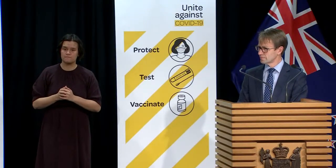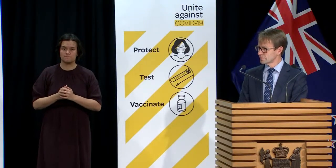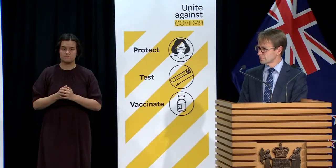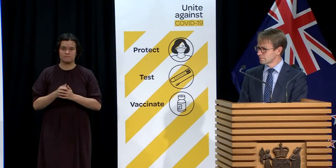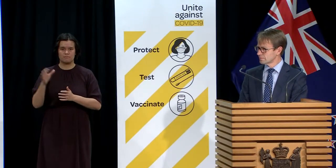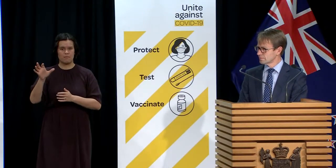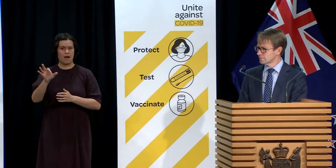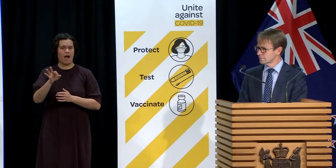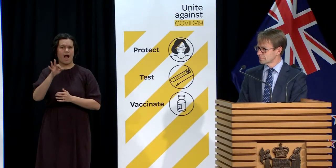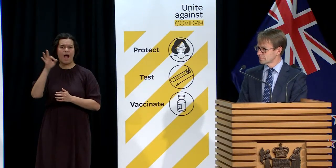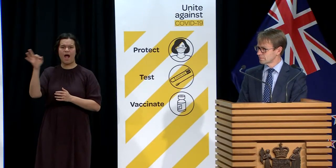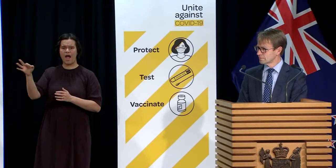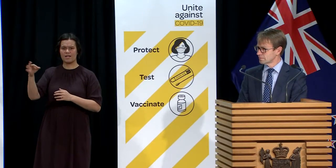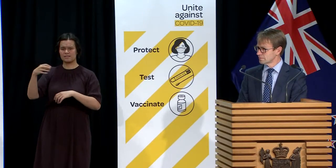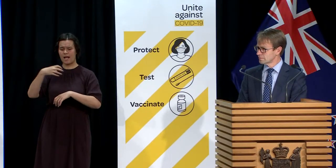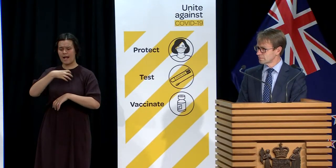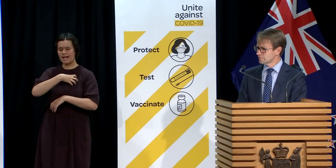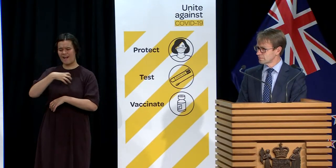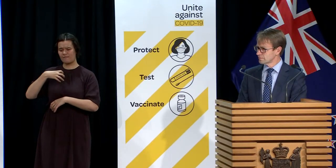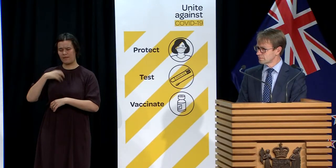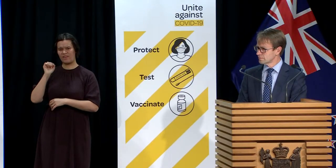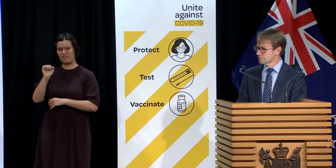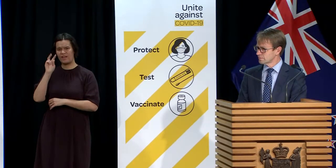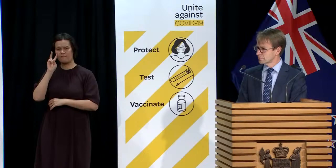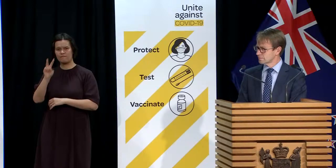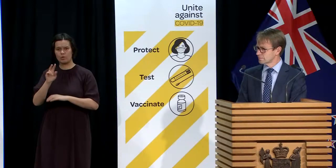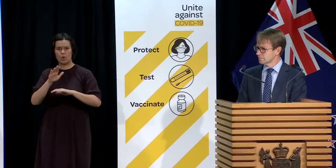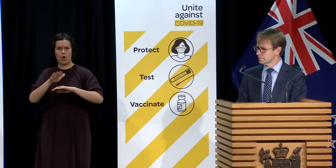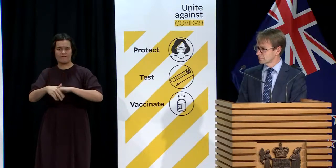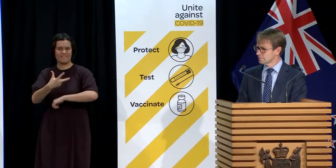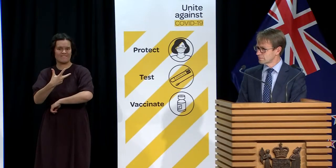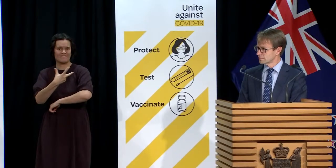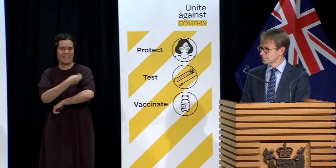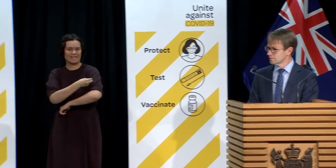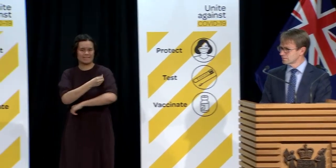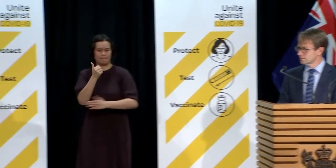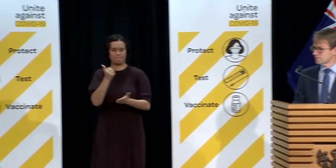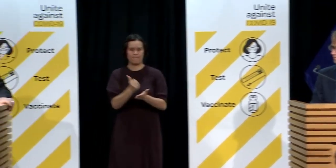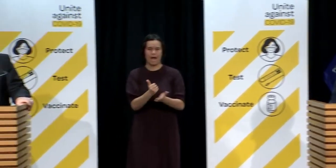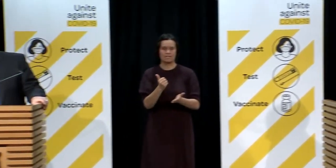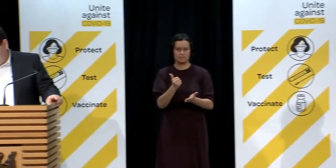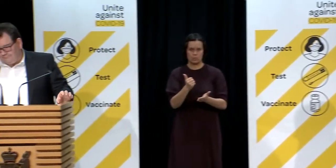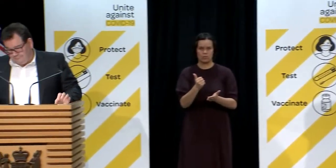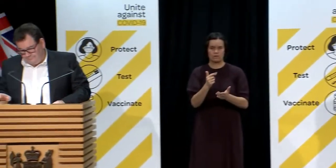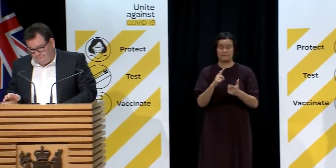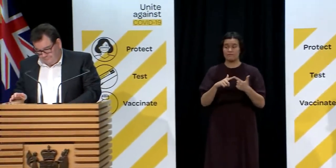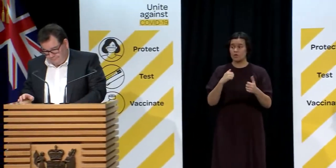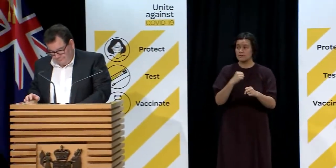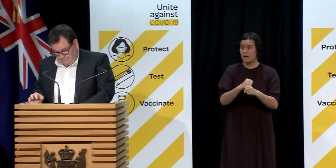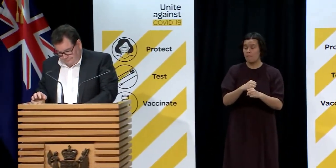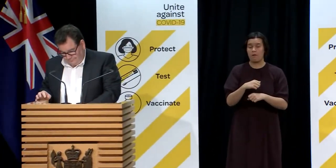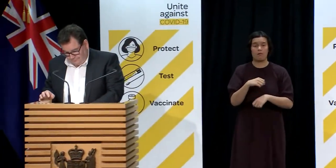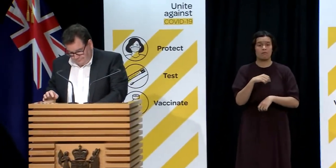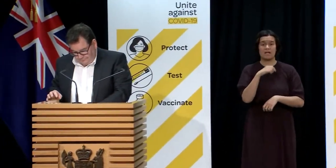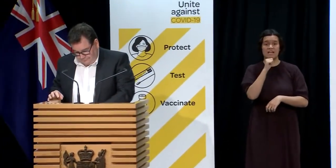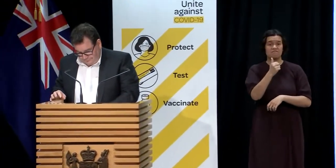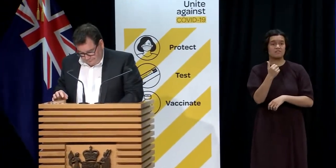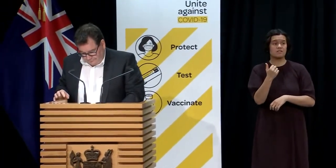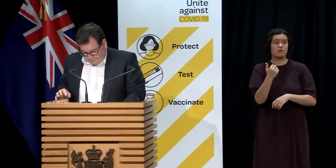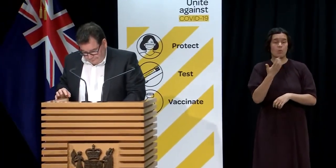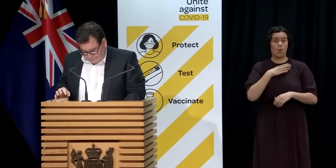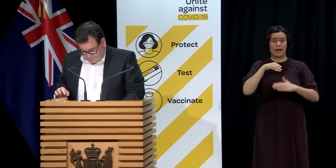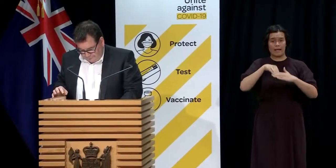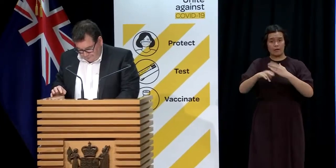ask what the government's stance is on vaccine passports being used domestically? For example, entry into events,